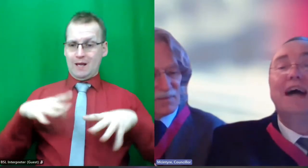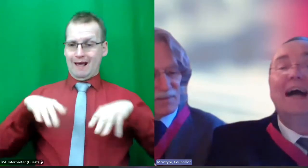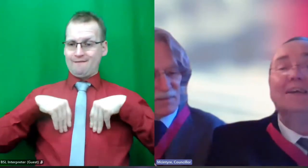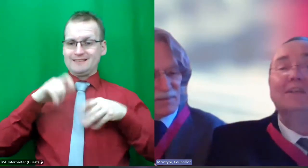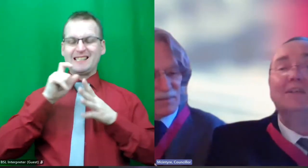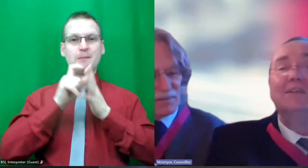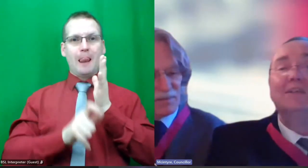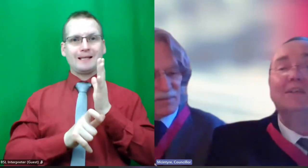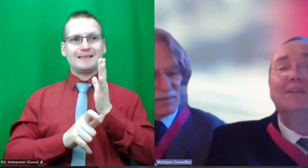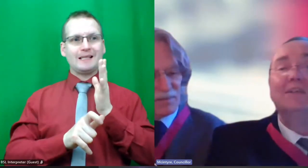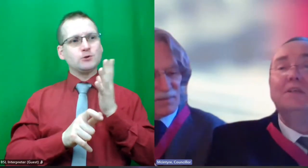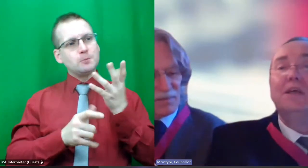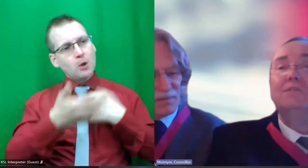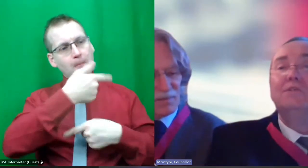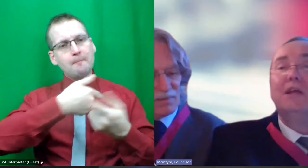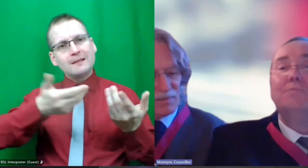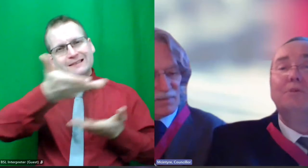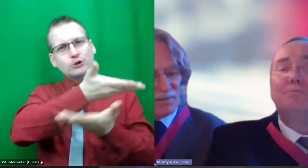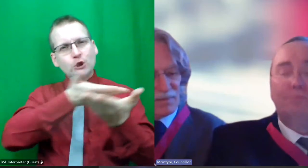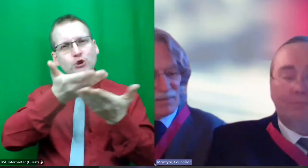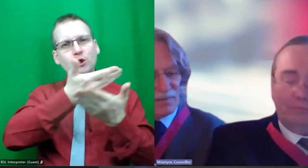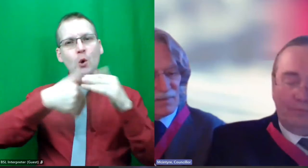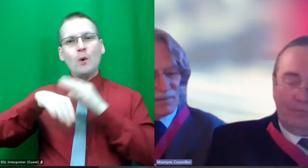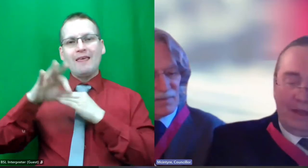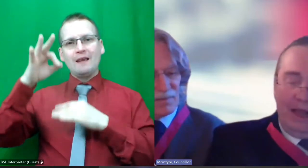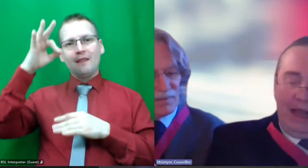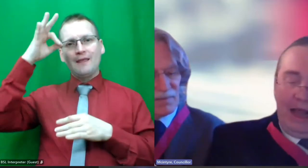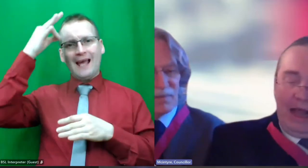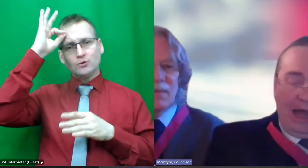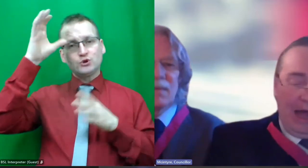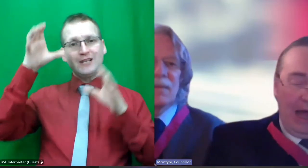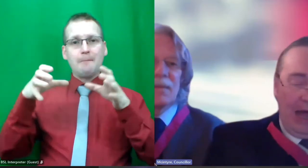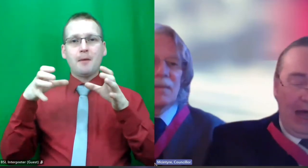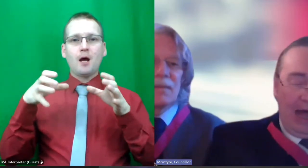the dais within the council chamber.